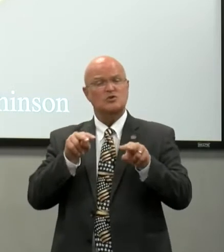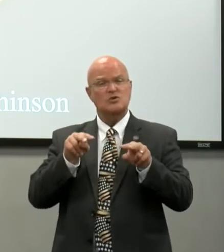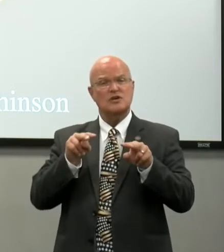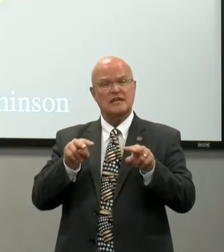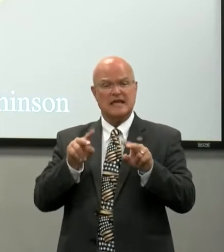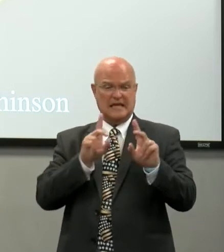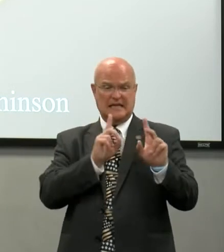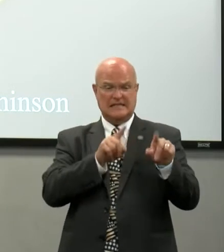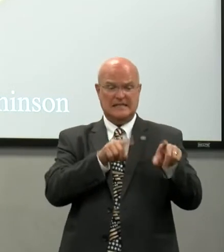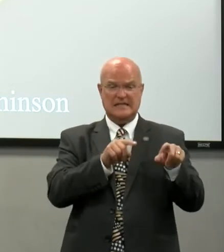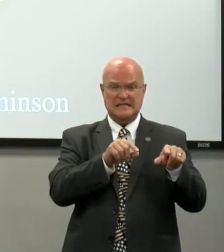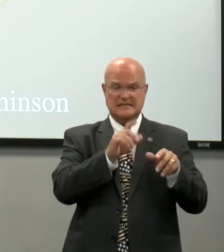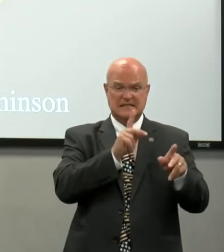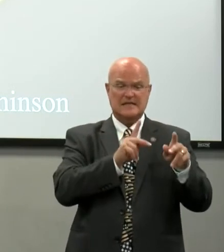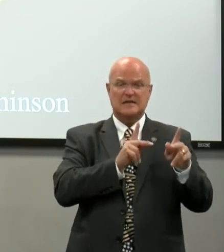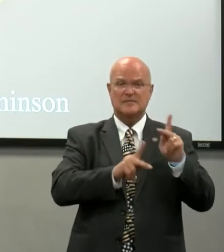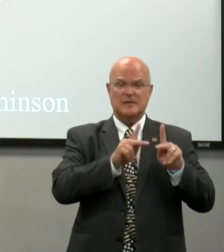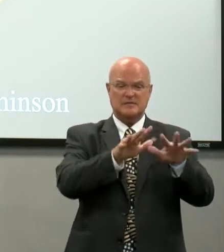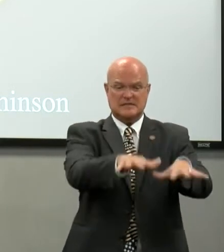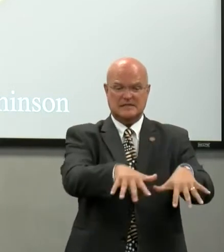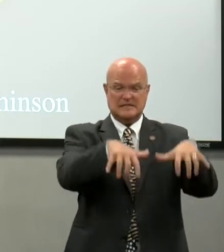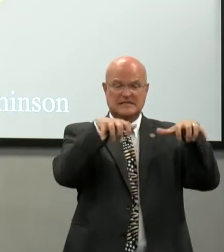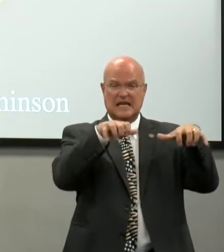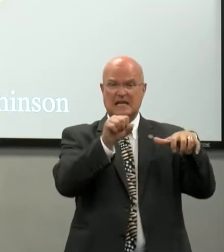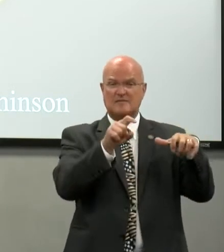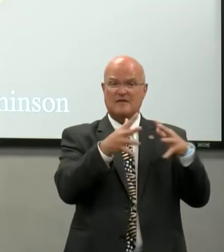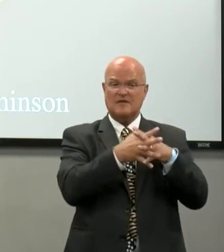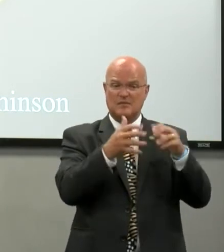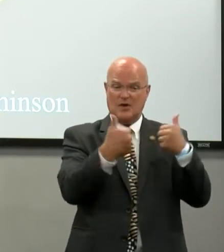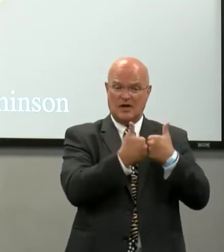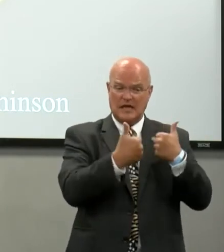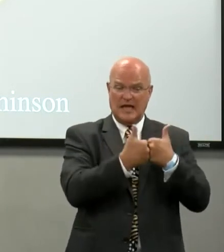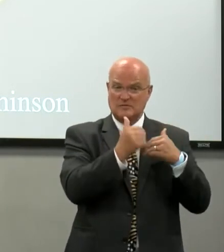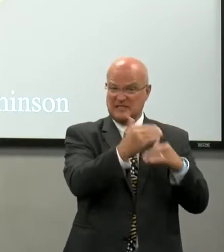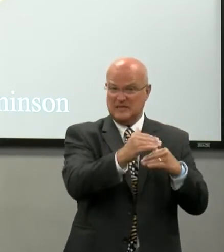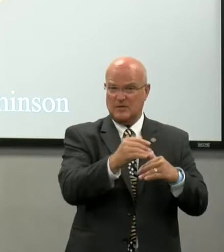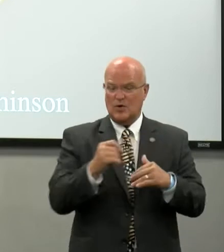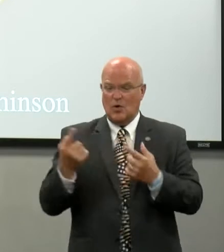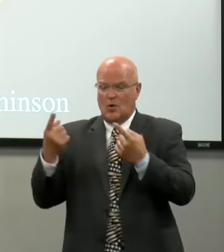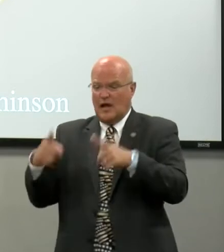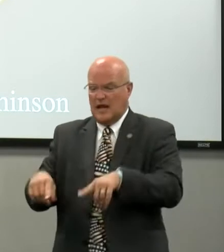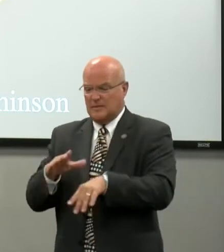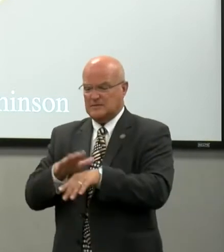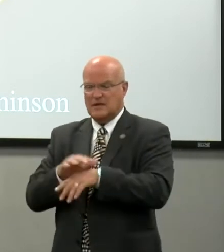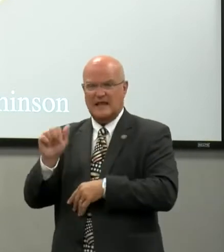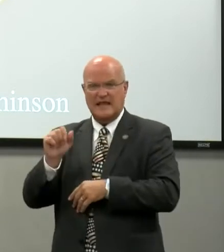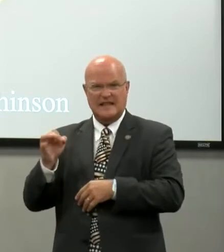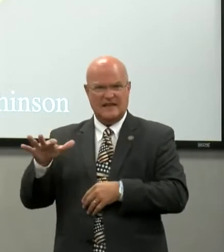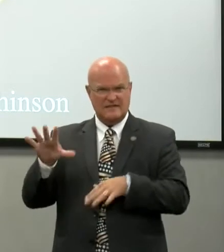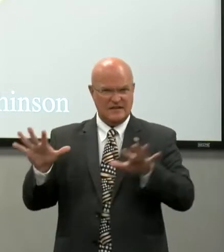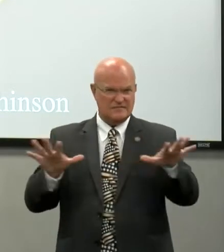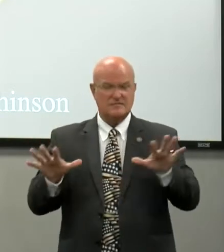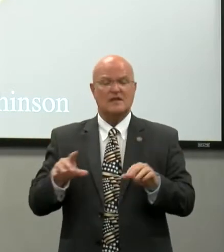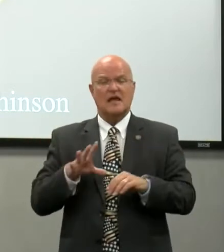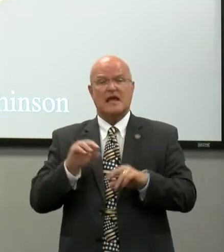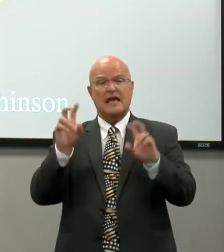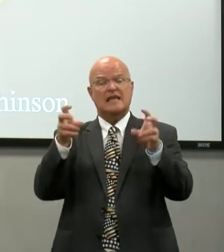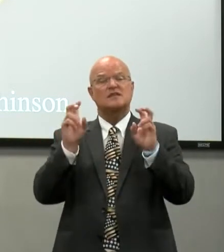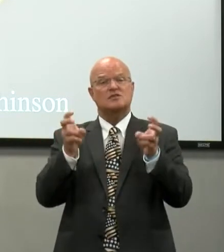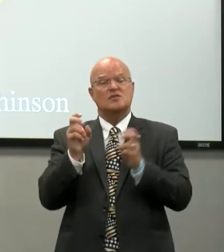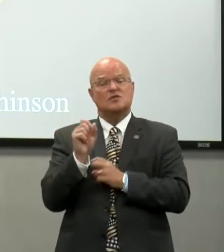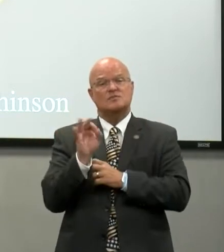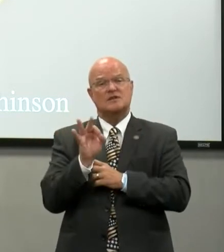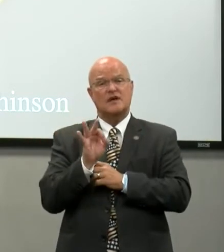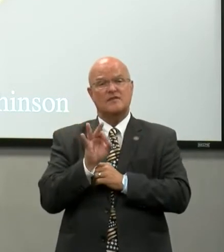at attendance at a stadium, which will be limited, or whether you're looking at what happens on the athletic field. In terms